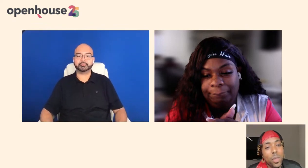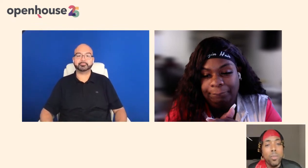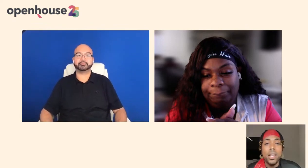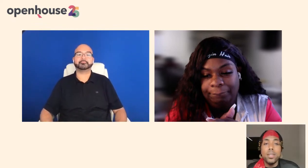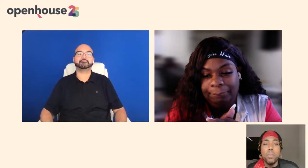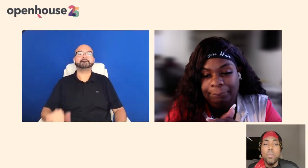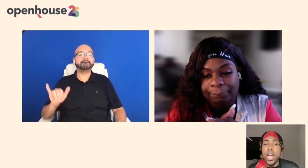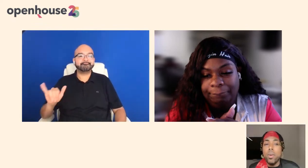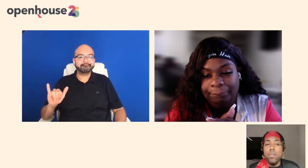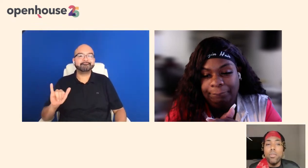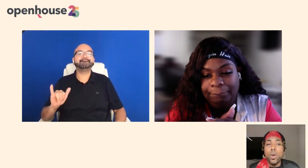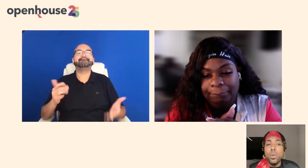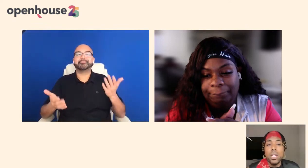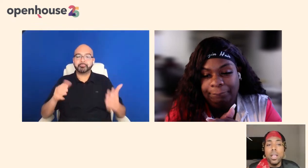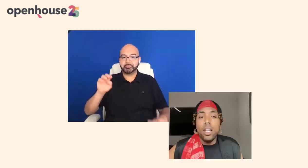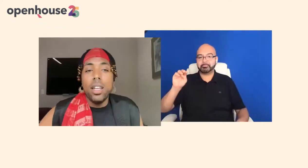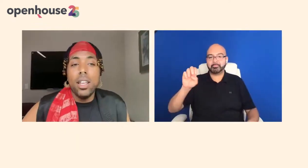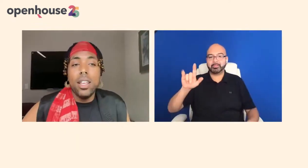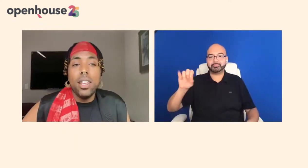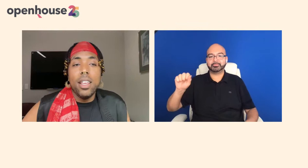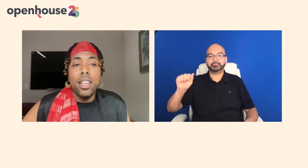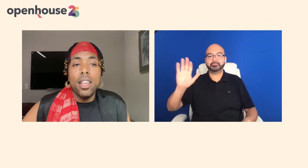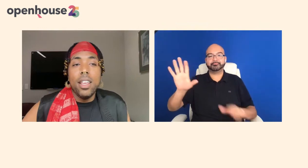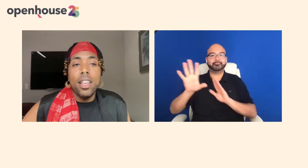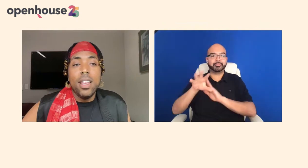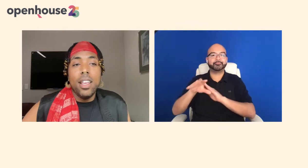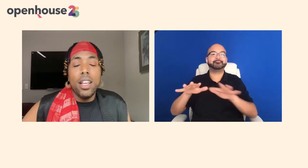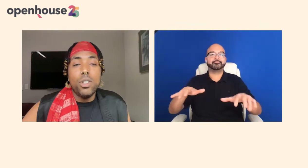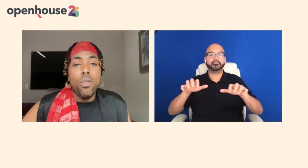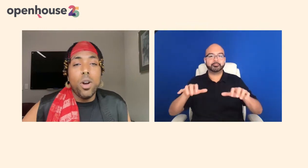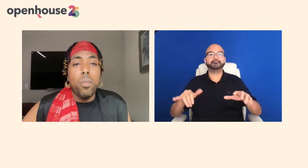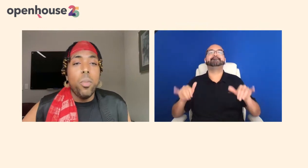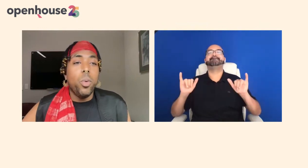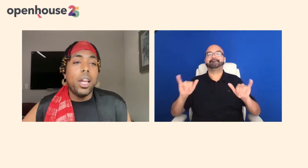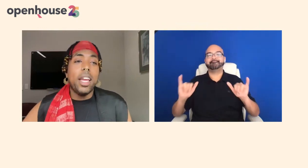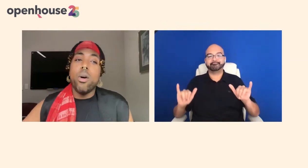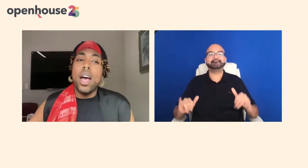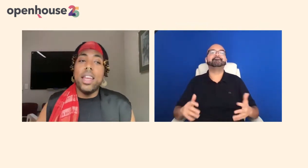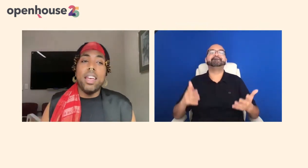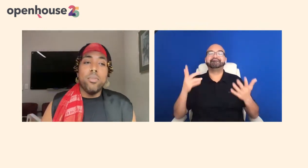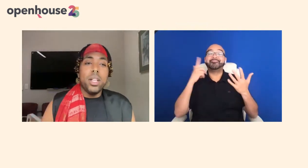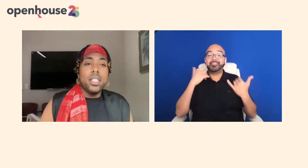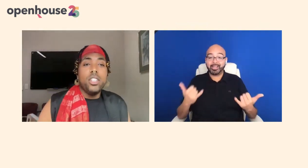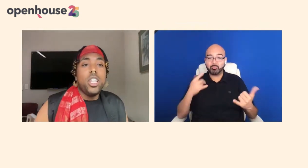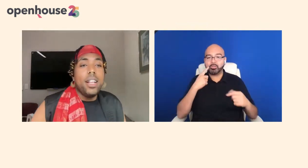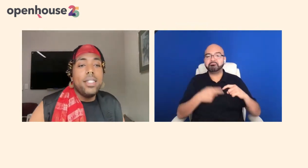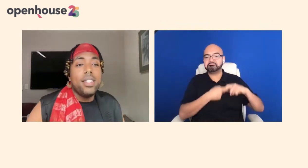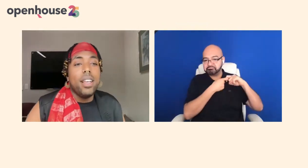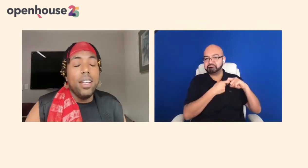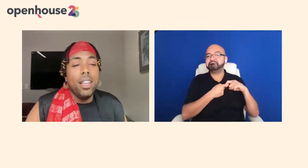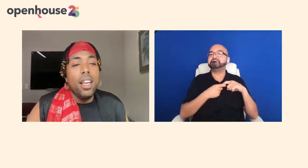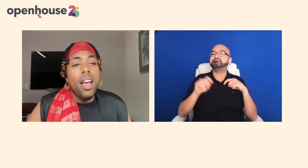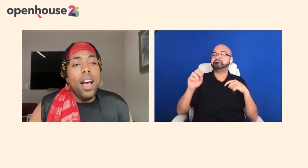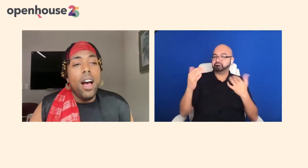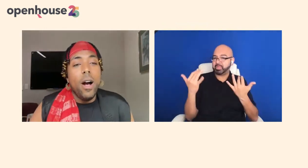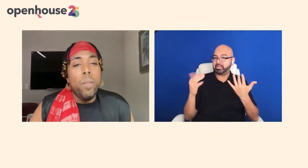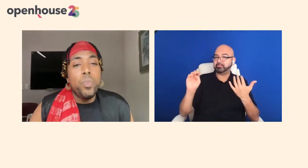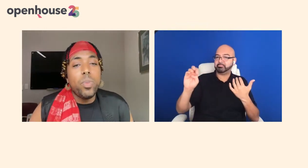Oop, Melissa may be frozen. And so for a moment, we're going to go ahead and give Melissa a chance